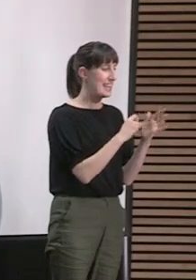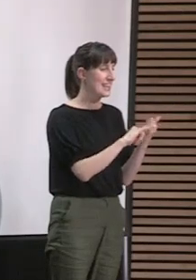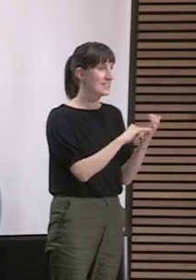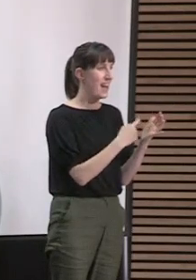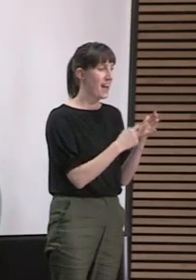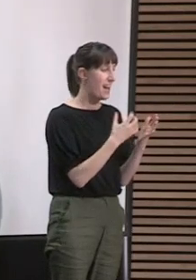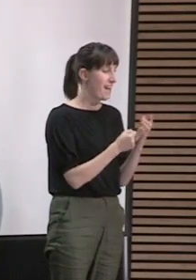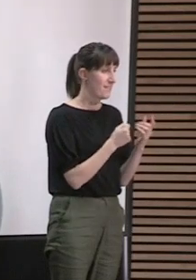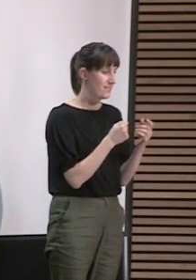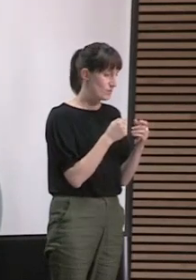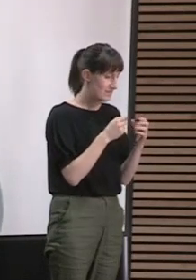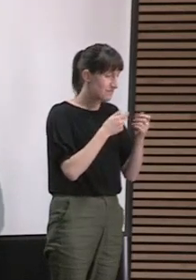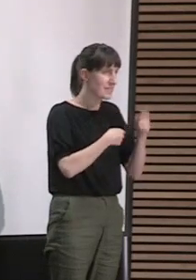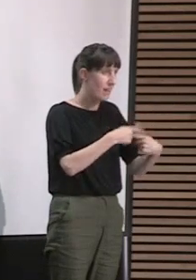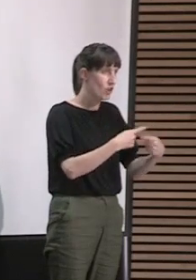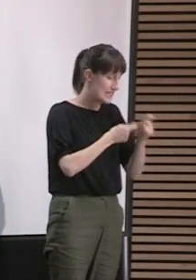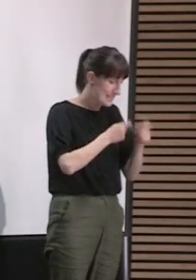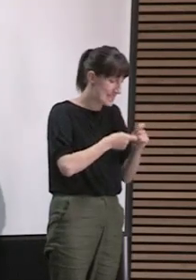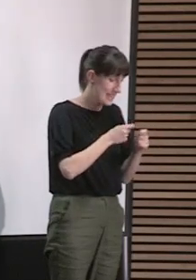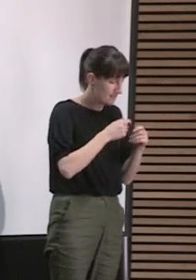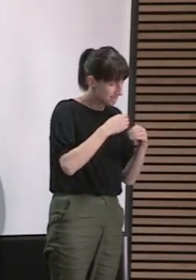it's believed to link to the current,